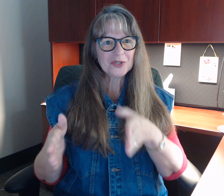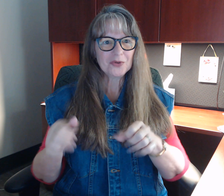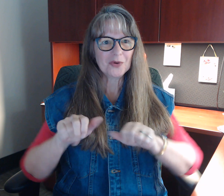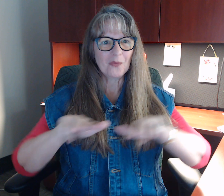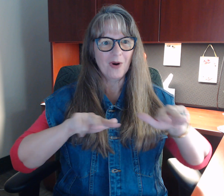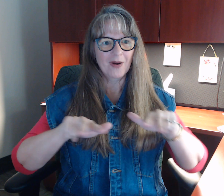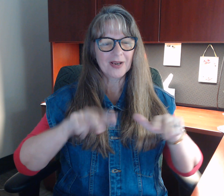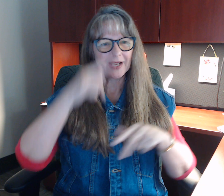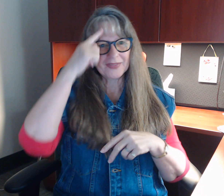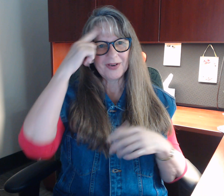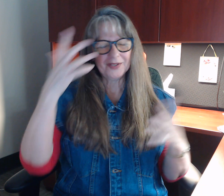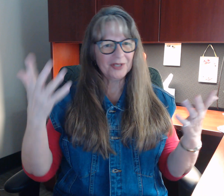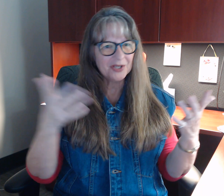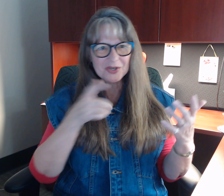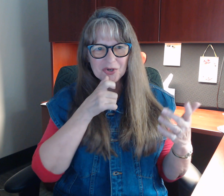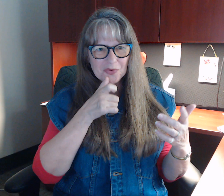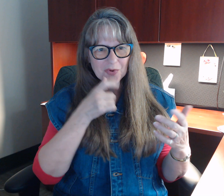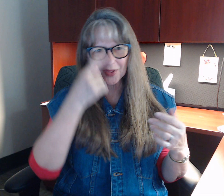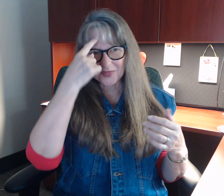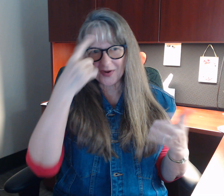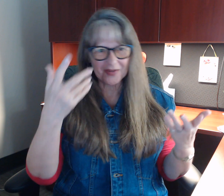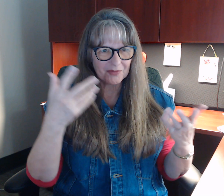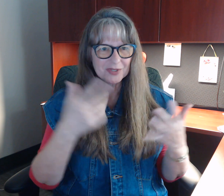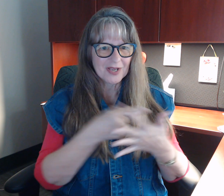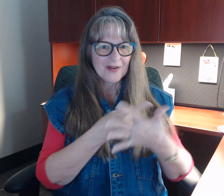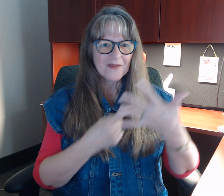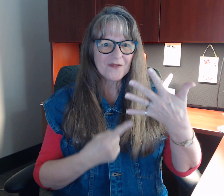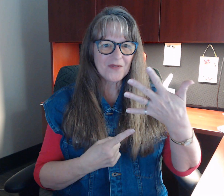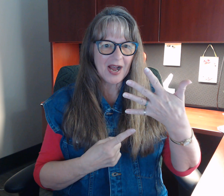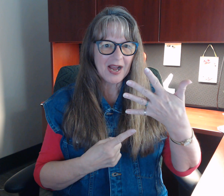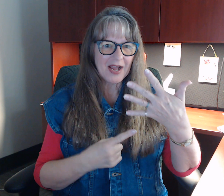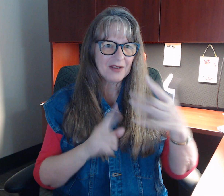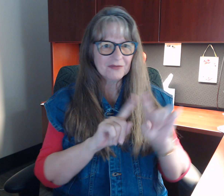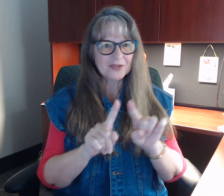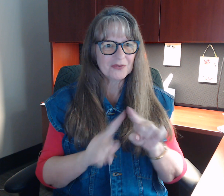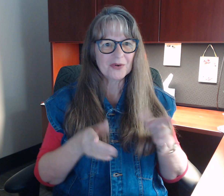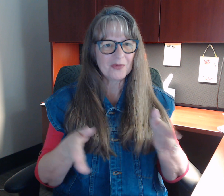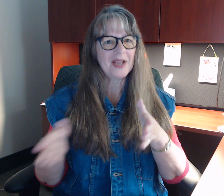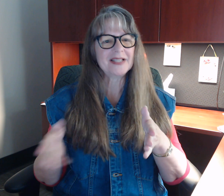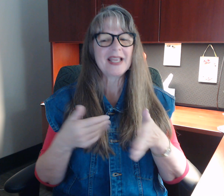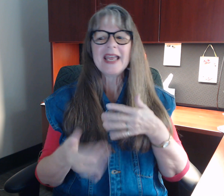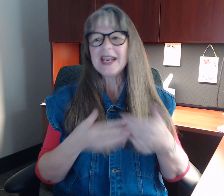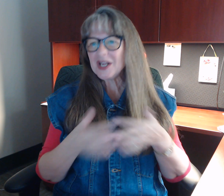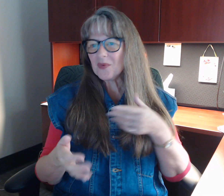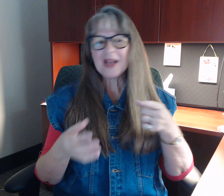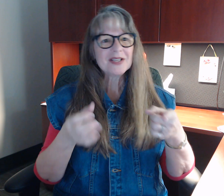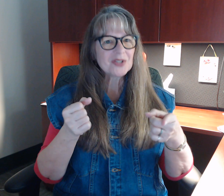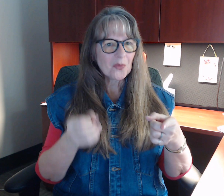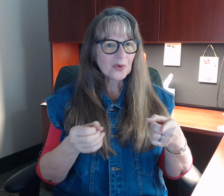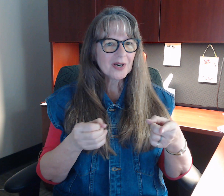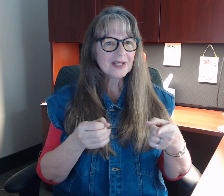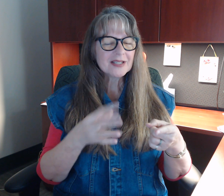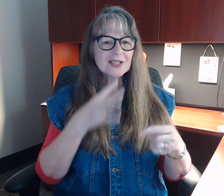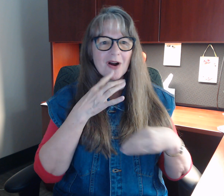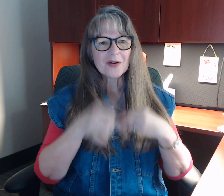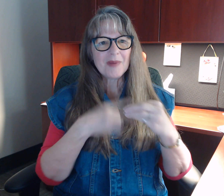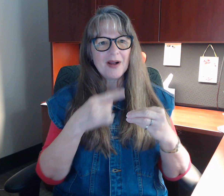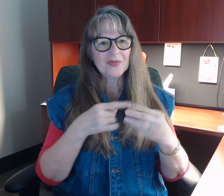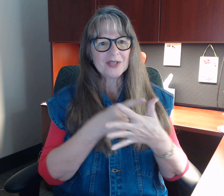can walk, and I thought, who would have thought there was 5 different ways? Anyway, so we're going to talk about these